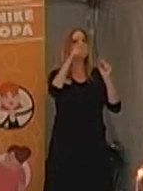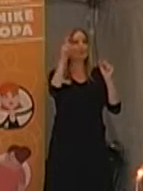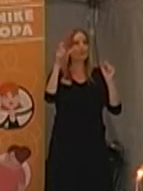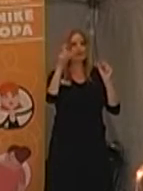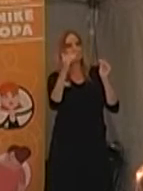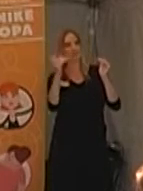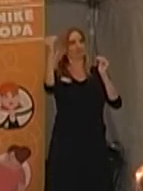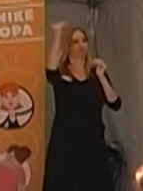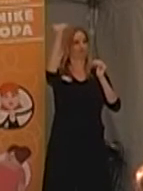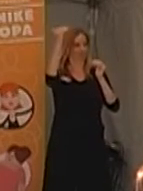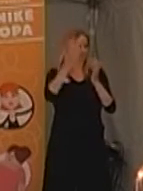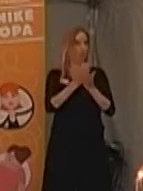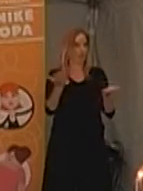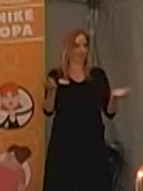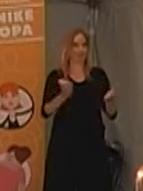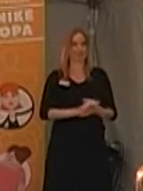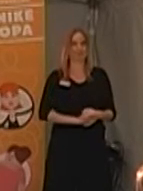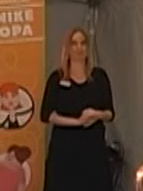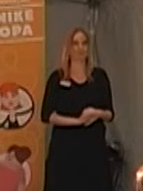scale.